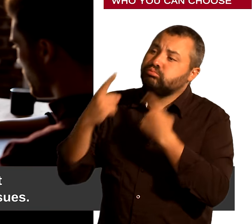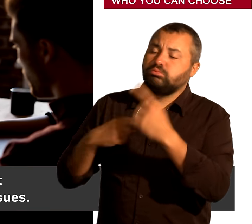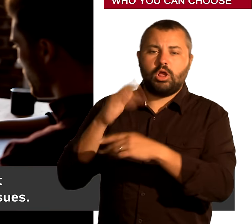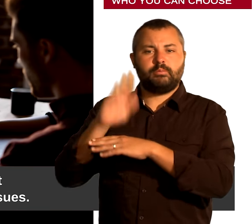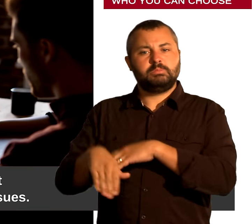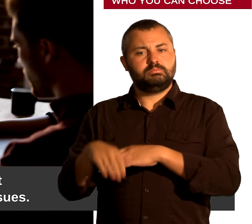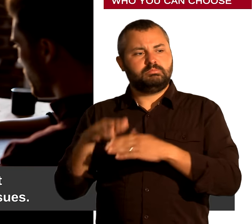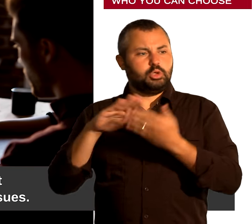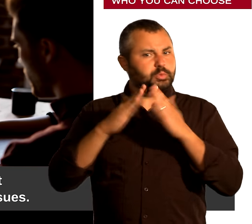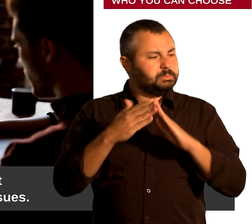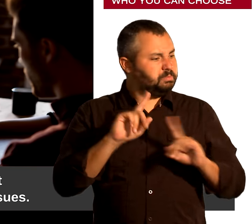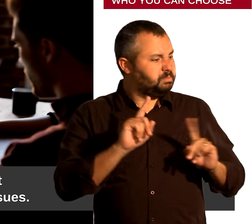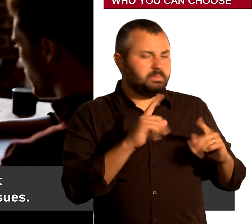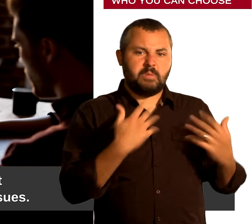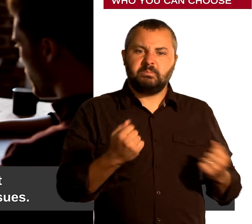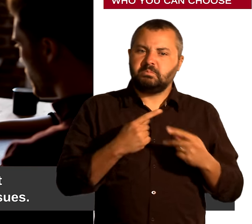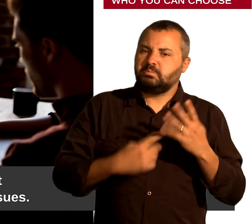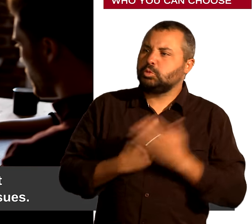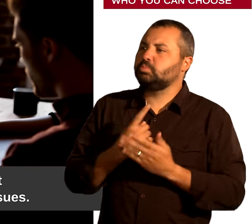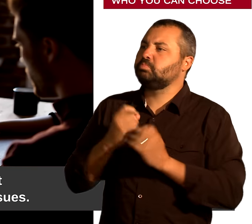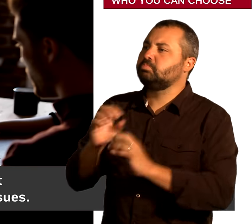Or tell them about your community's issues.